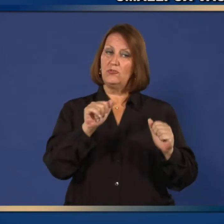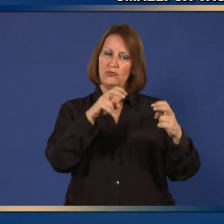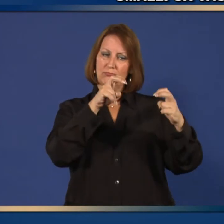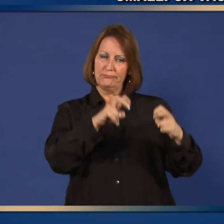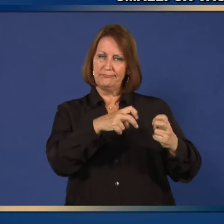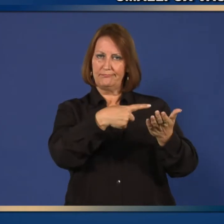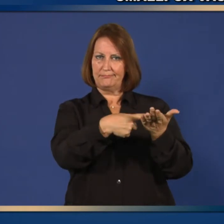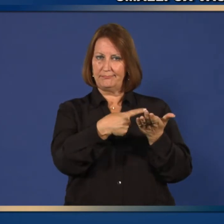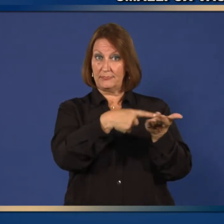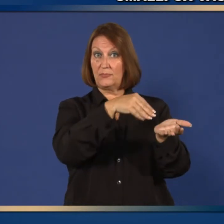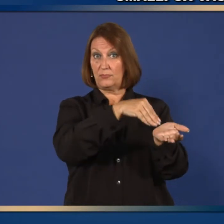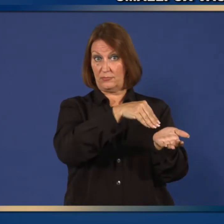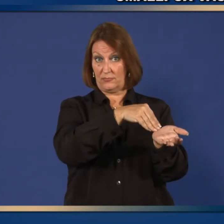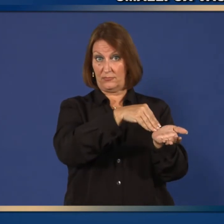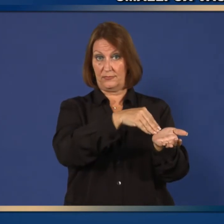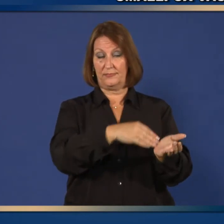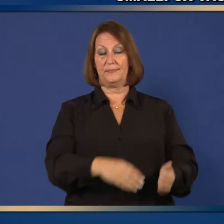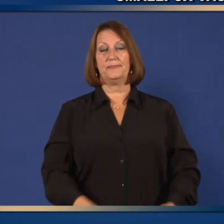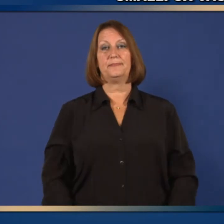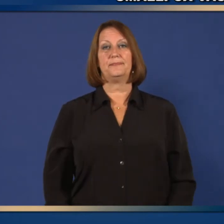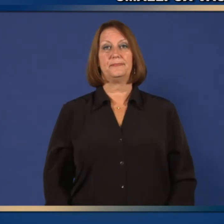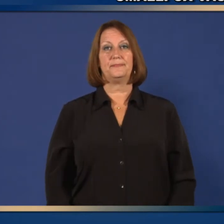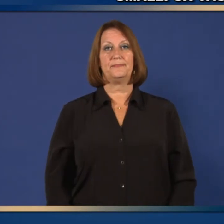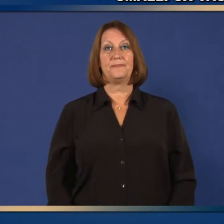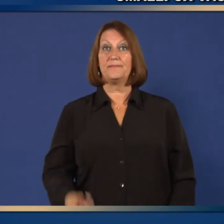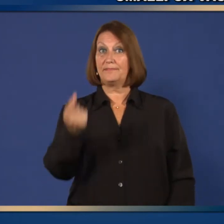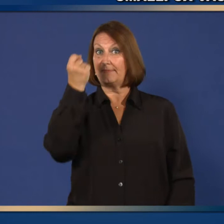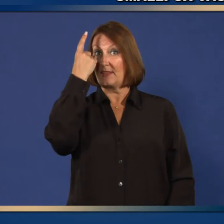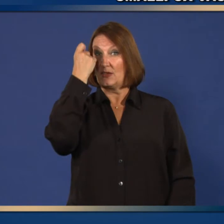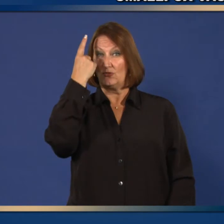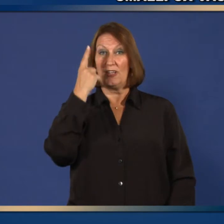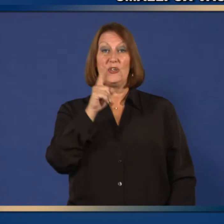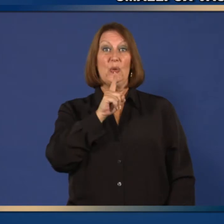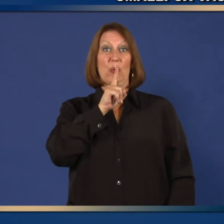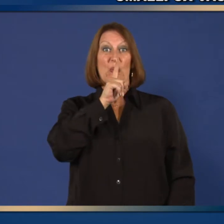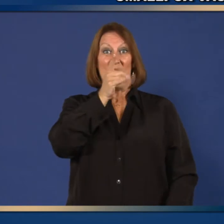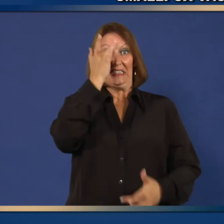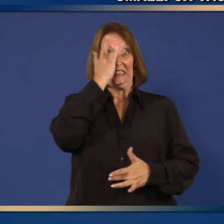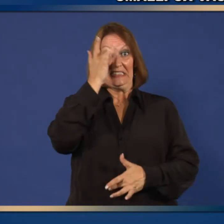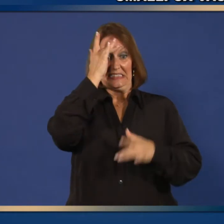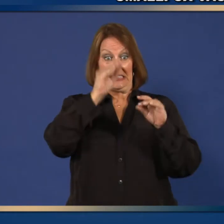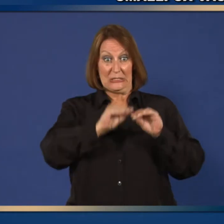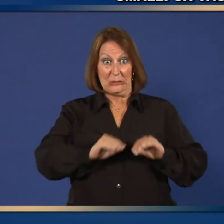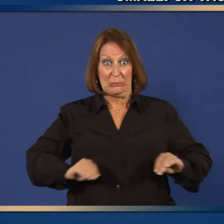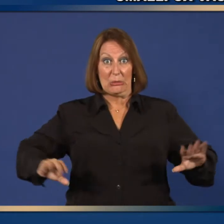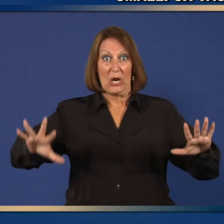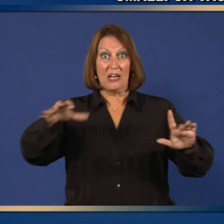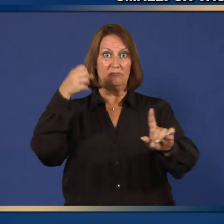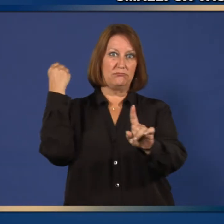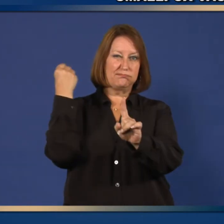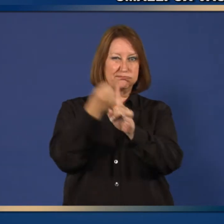If there is a smallpox outbreak, these restrictions may not apply.